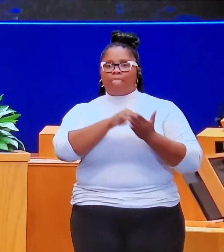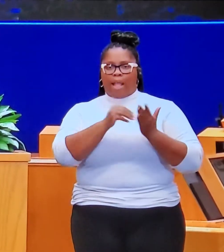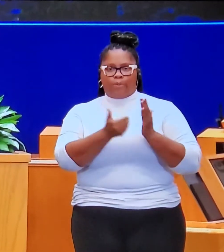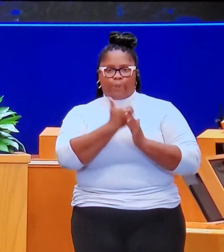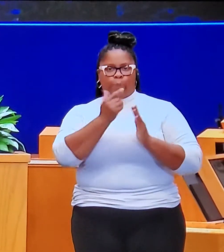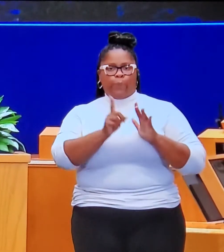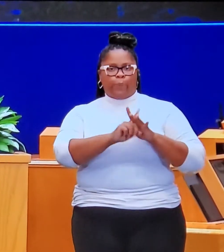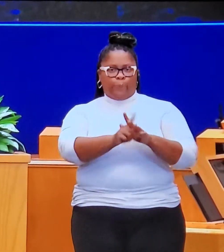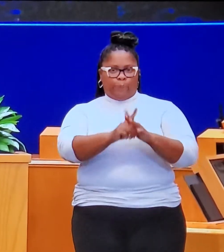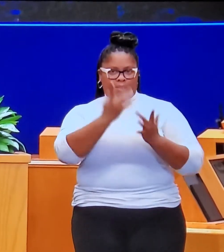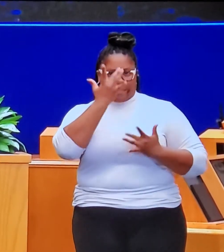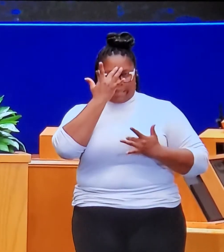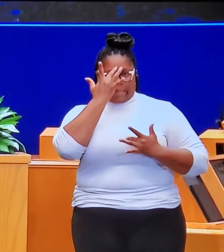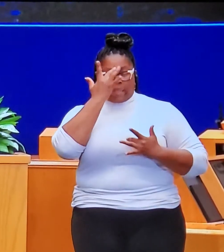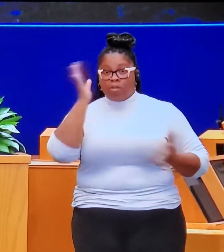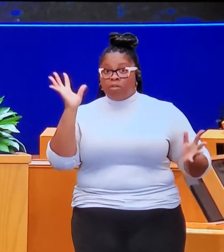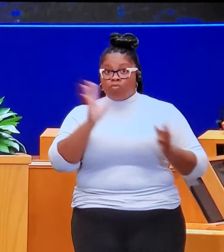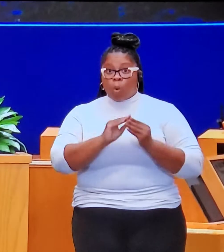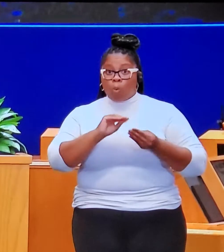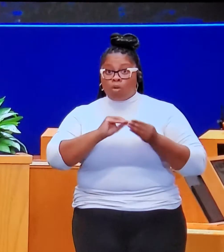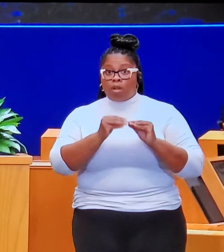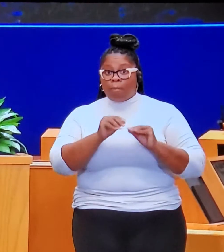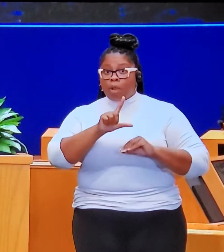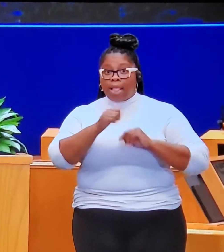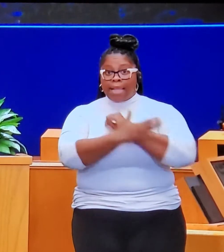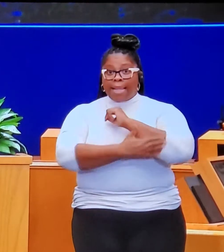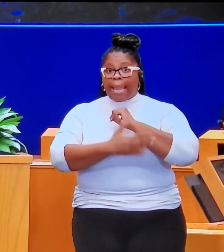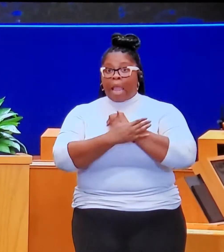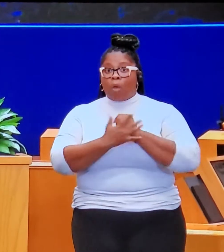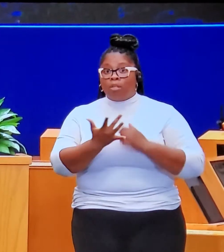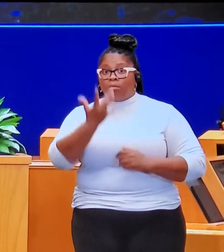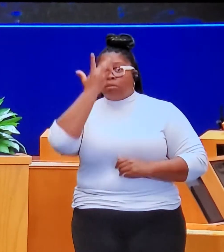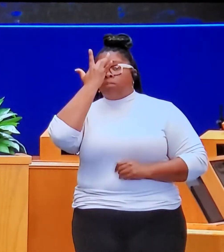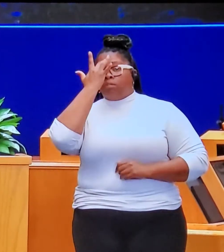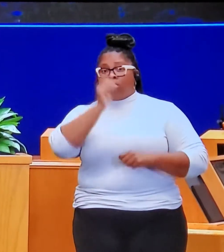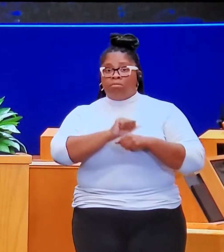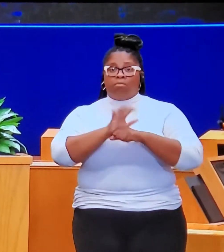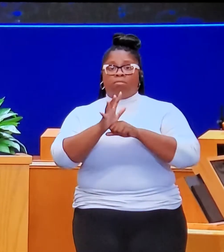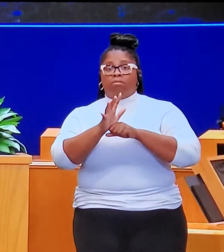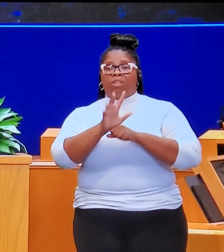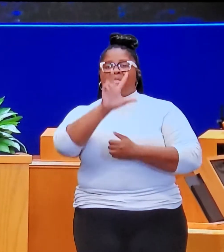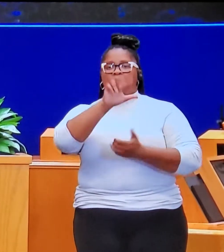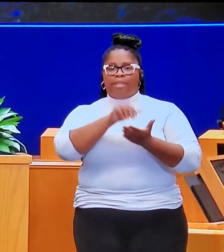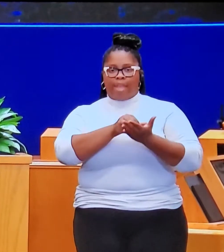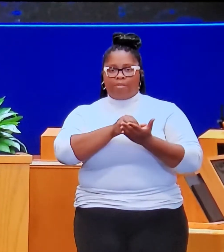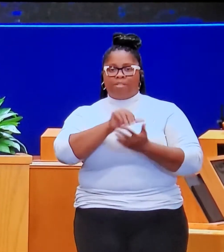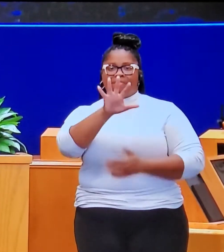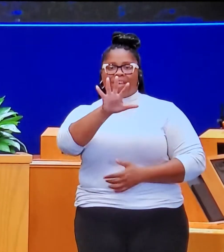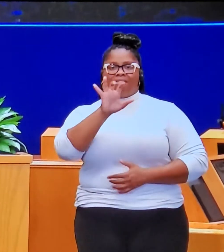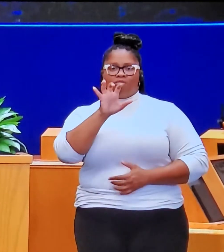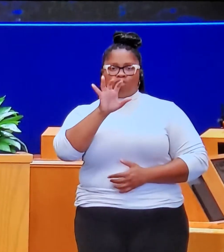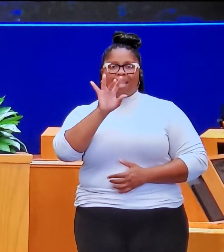and the total number of cases here in LA County now stands at 3,518.